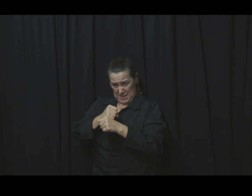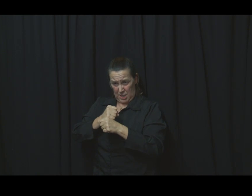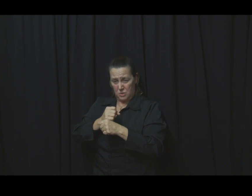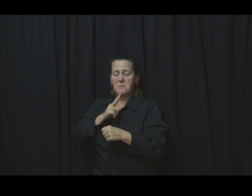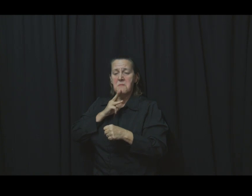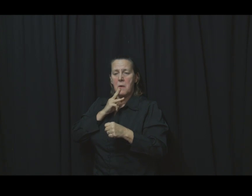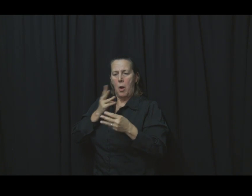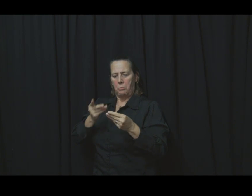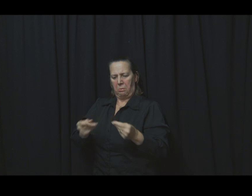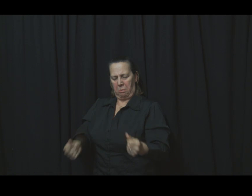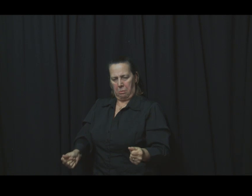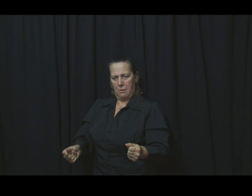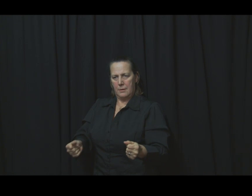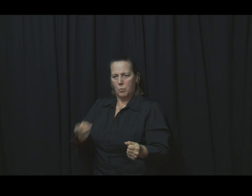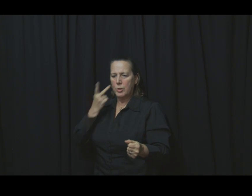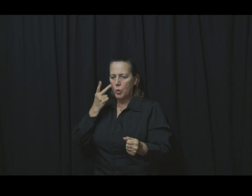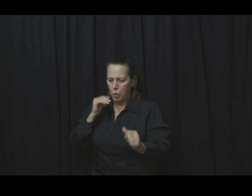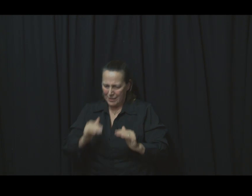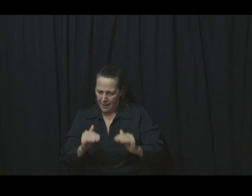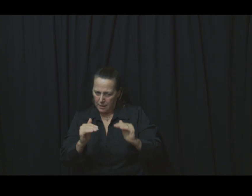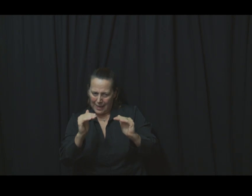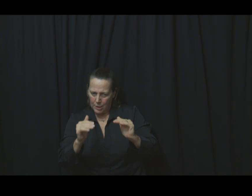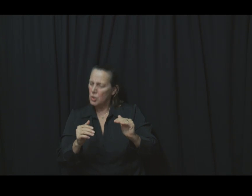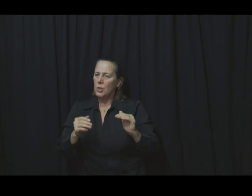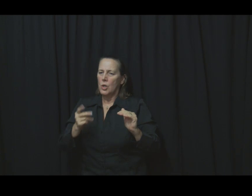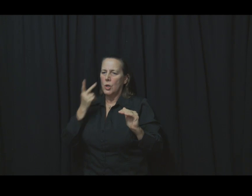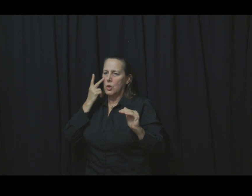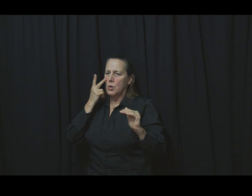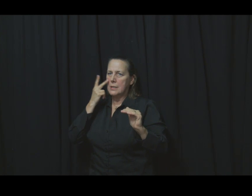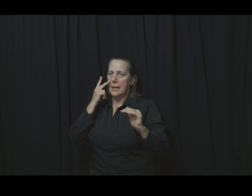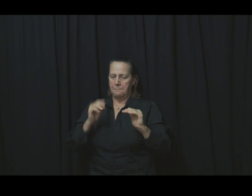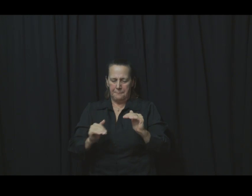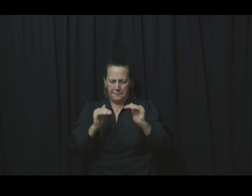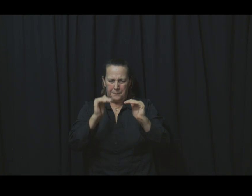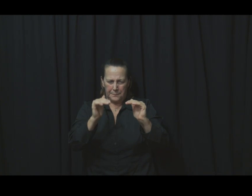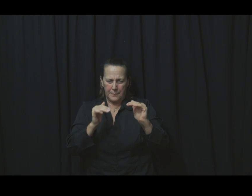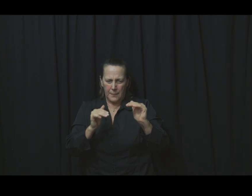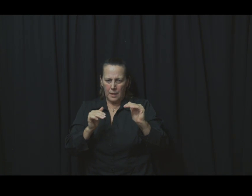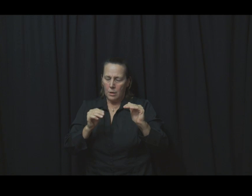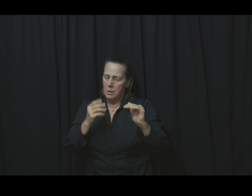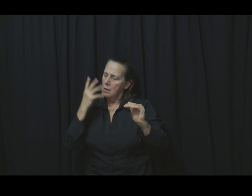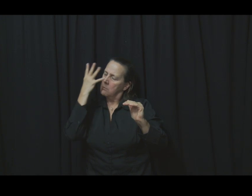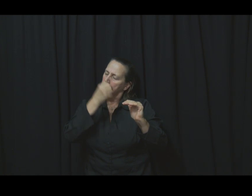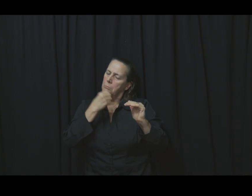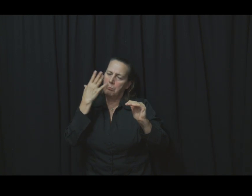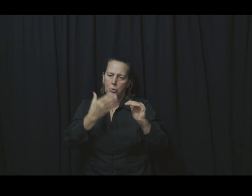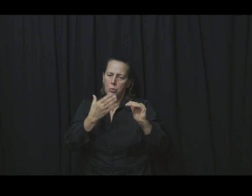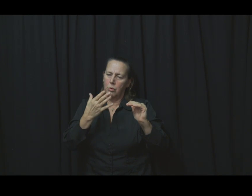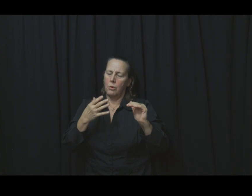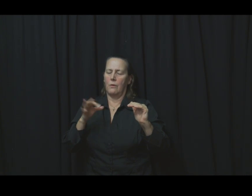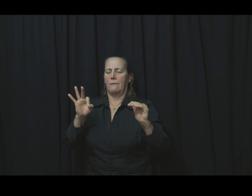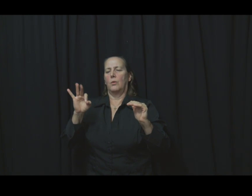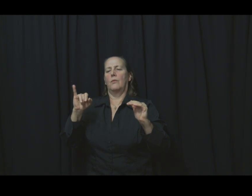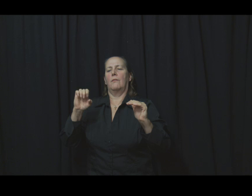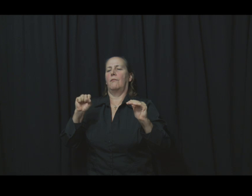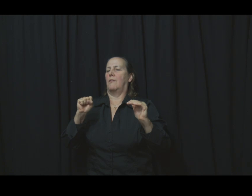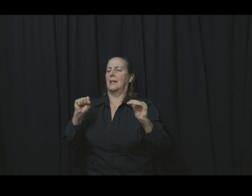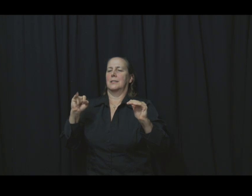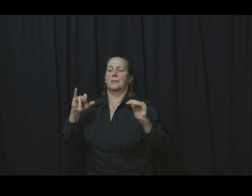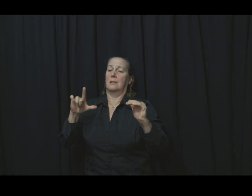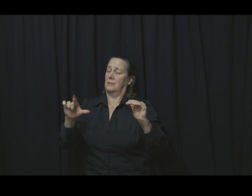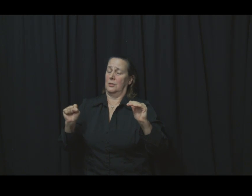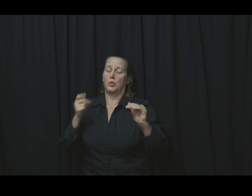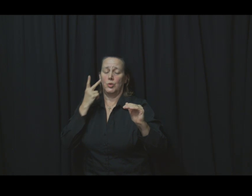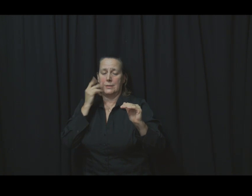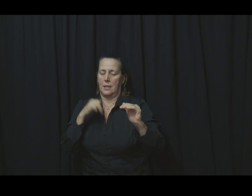Now, when you look at these layers carefully, you find these beautiful fossils. And when I say beautiful, I